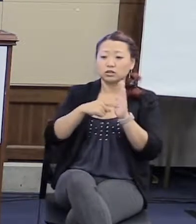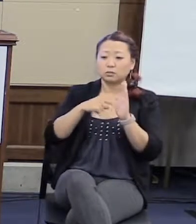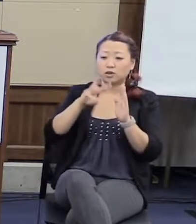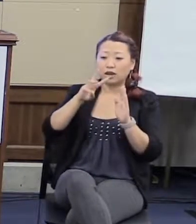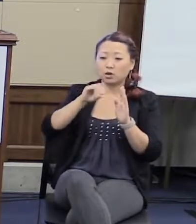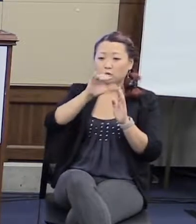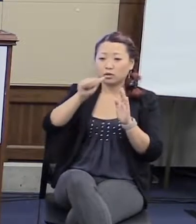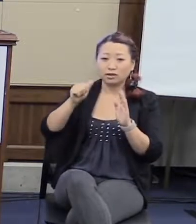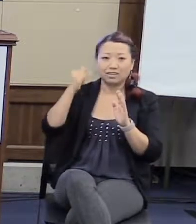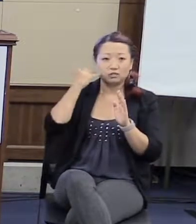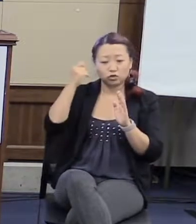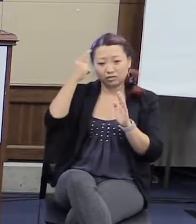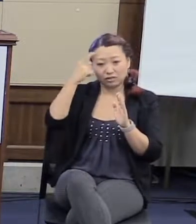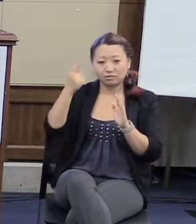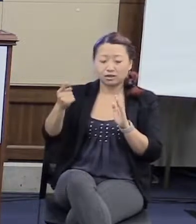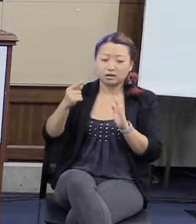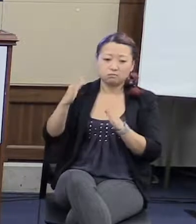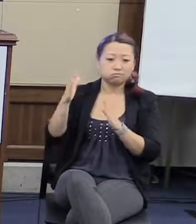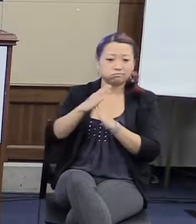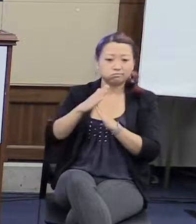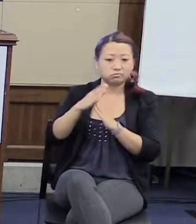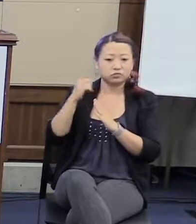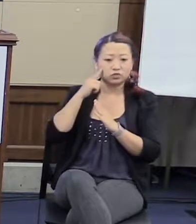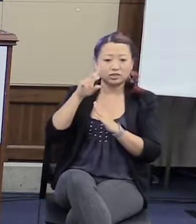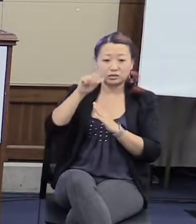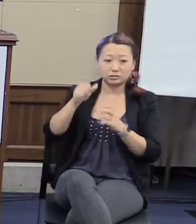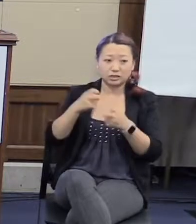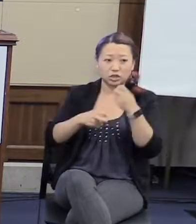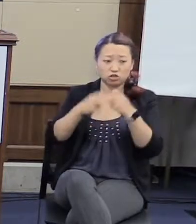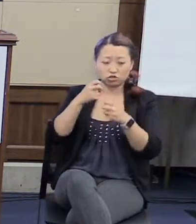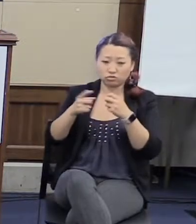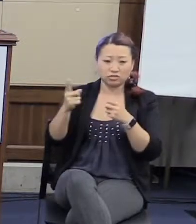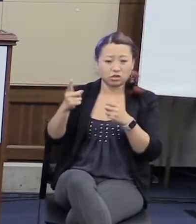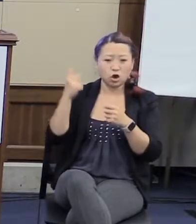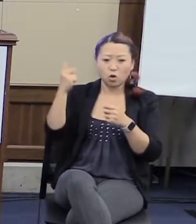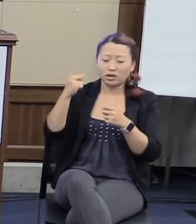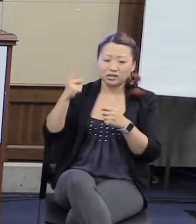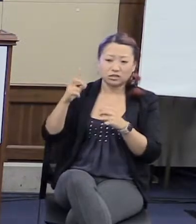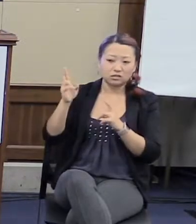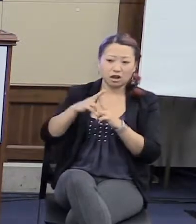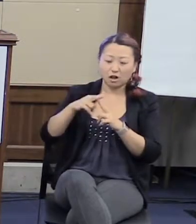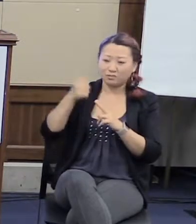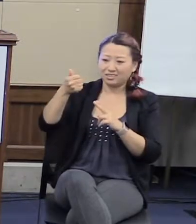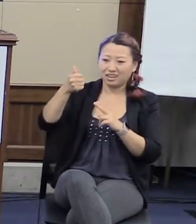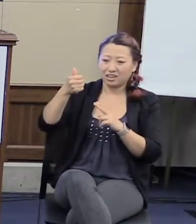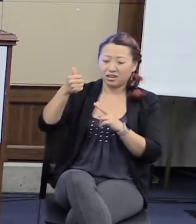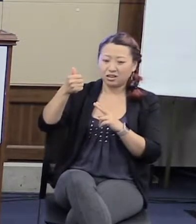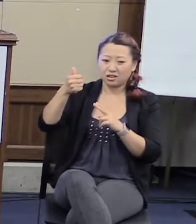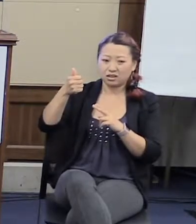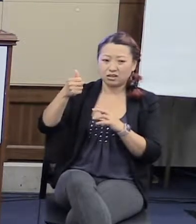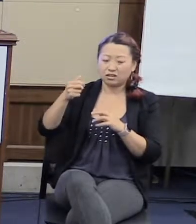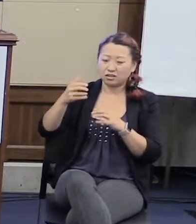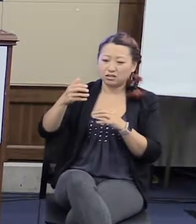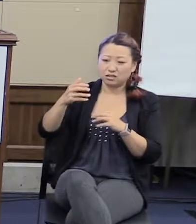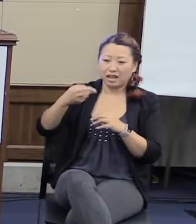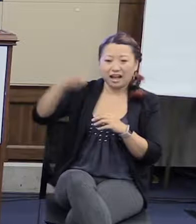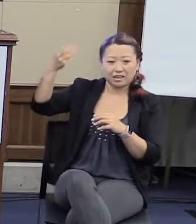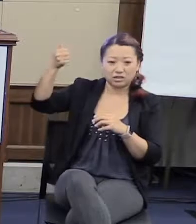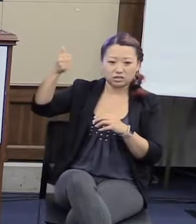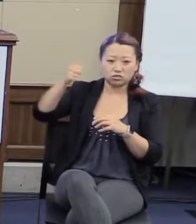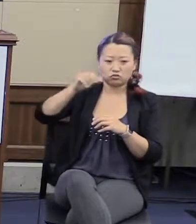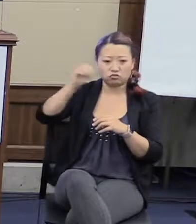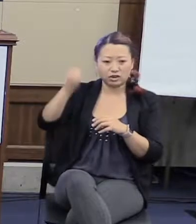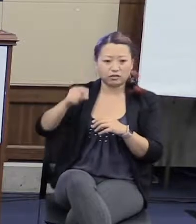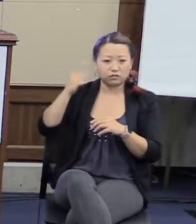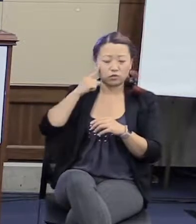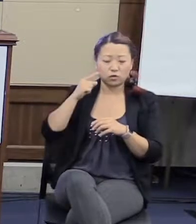disability issues, has consistently been among the top 10 states with the highest employment rates for people with disabilities. And one of the factors that I attribute to that